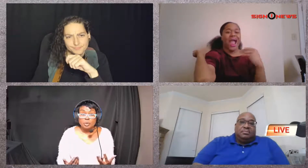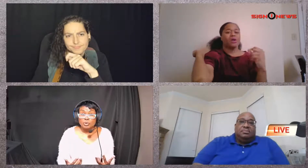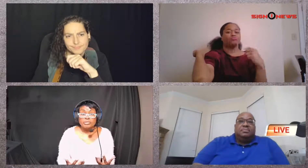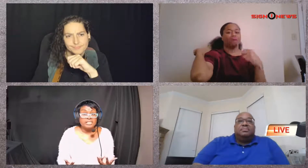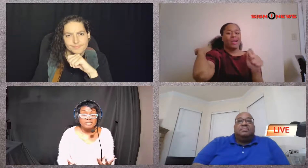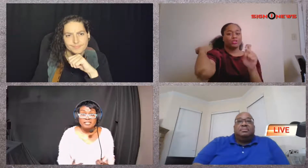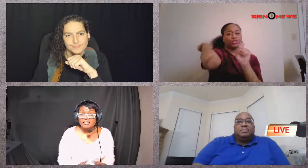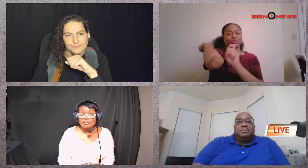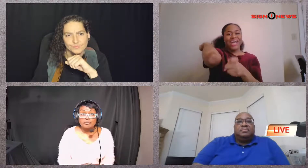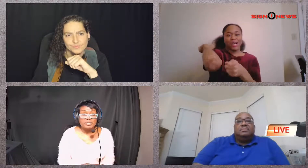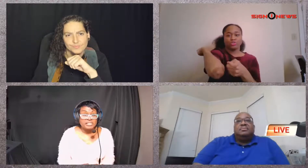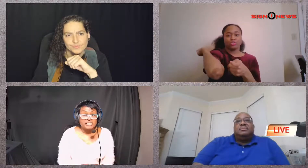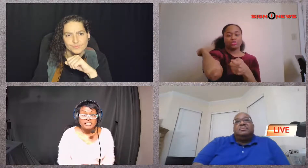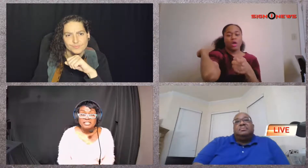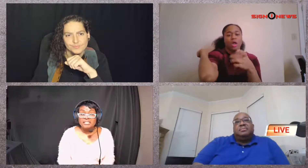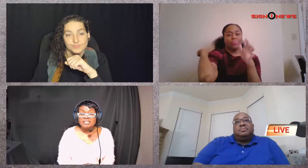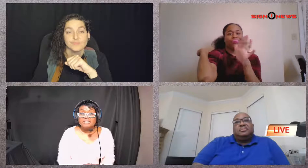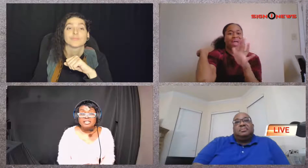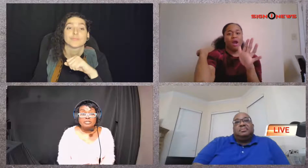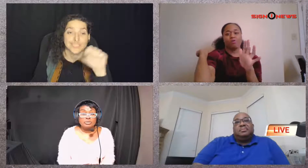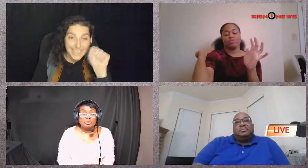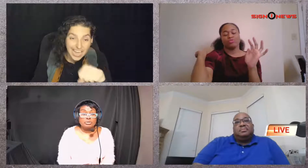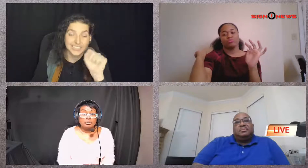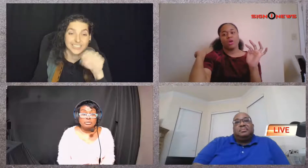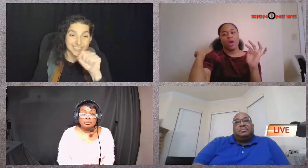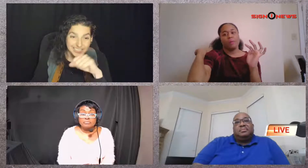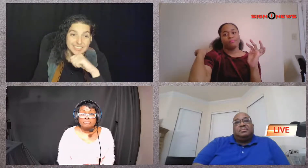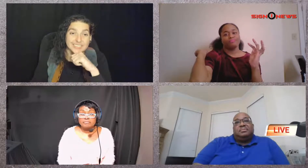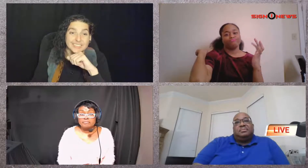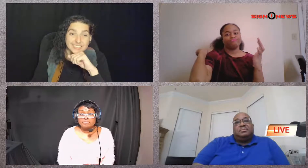maybe bring in a group to discuss their experiences.